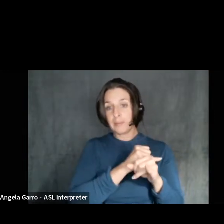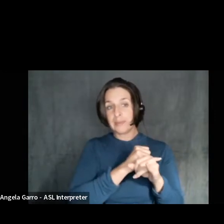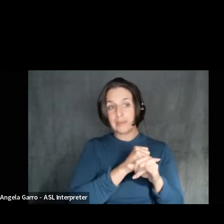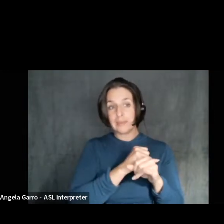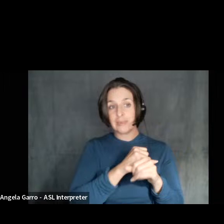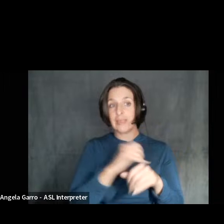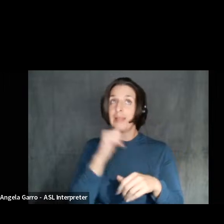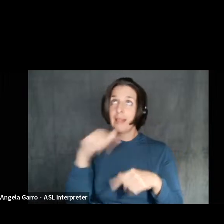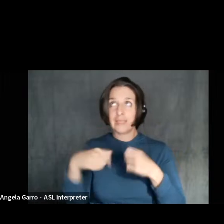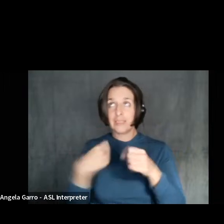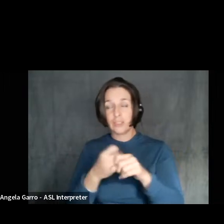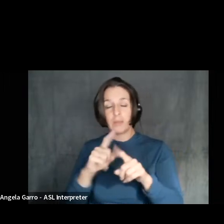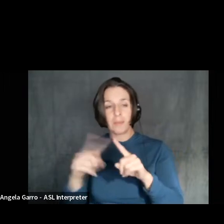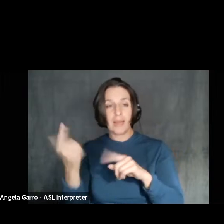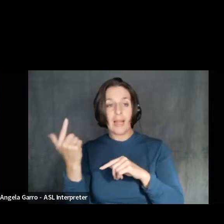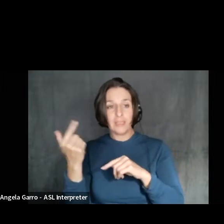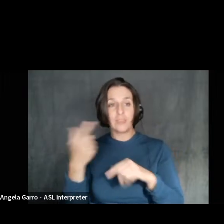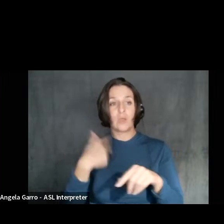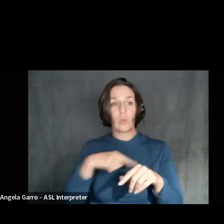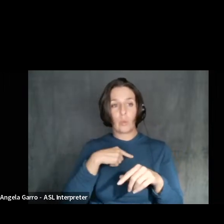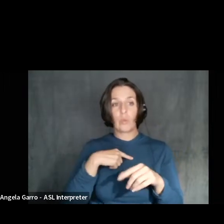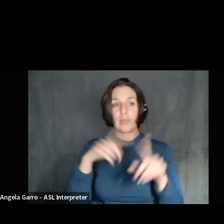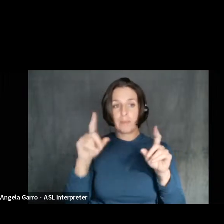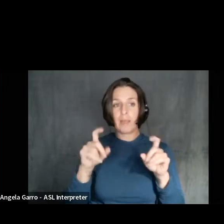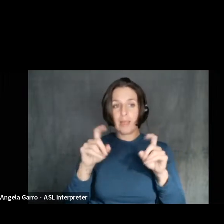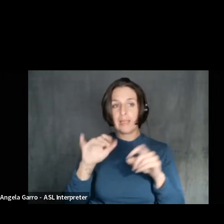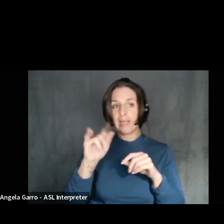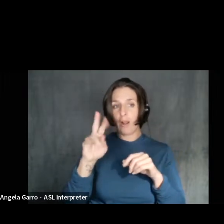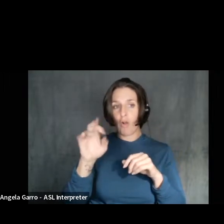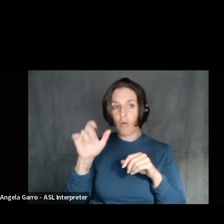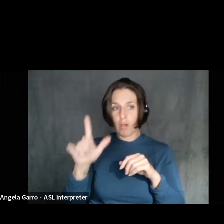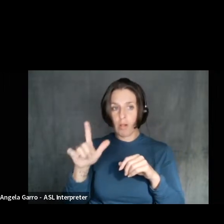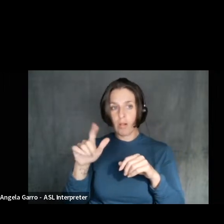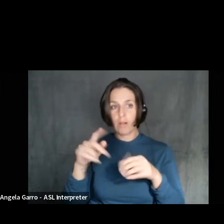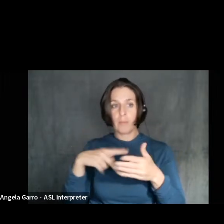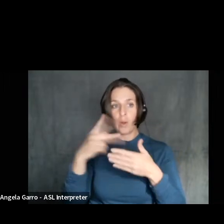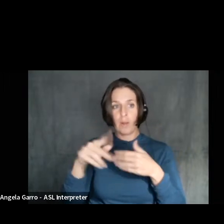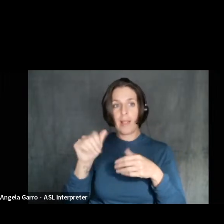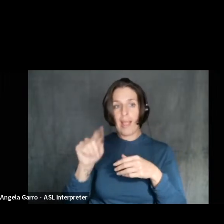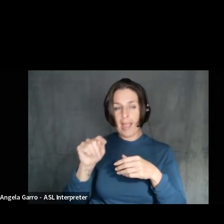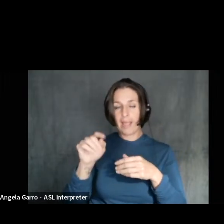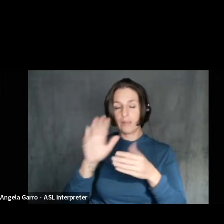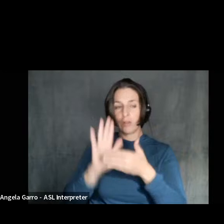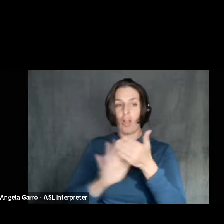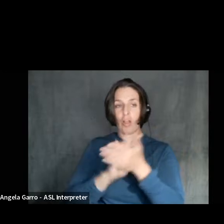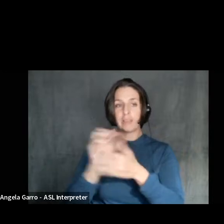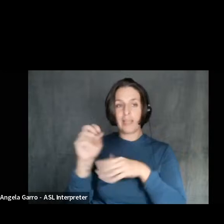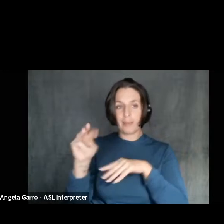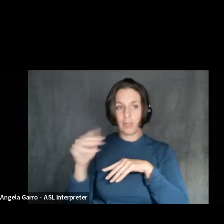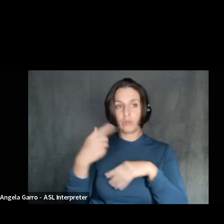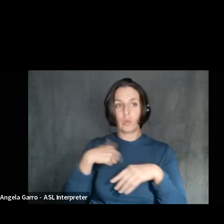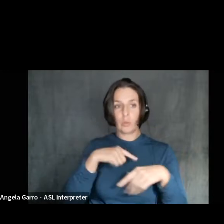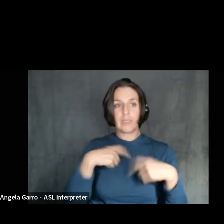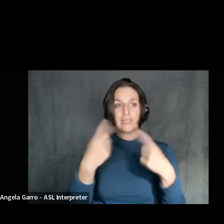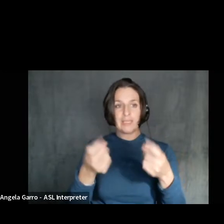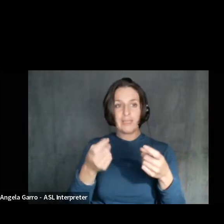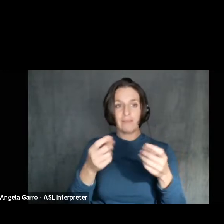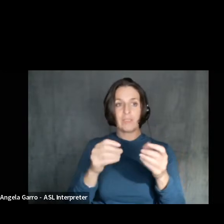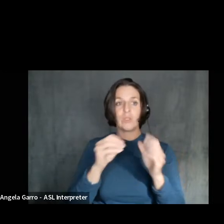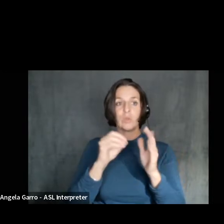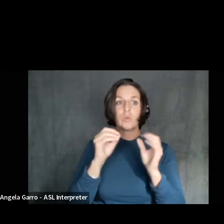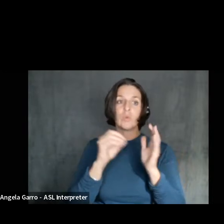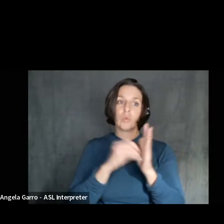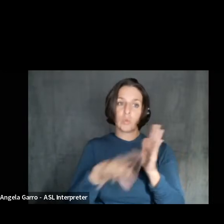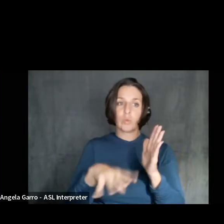this year, but last year, we piloted the inaugural program up at the College of San Mateo. So we were giving students with moderate to severe disabilities